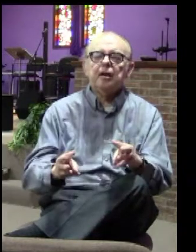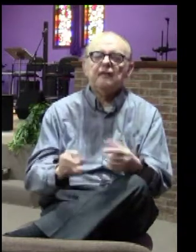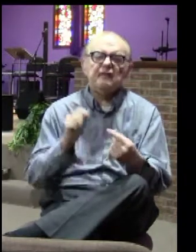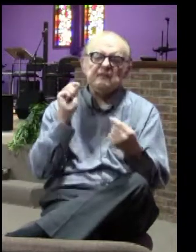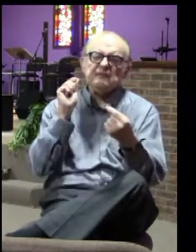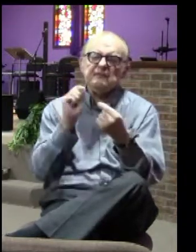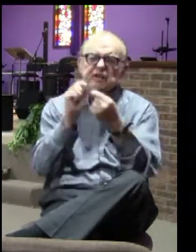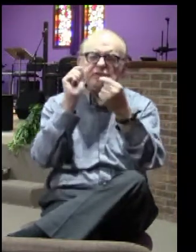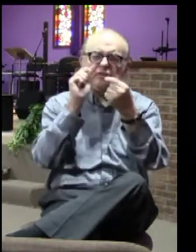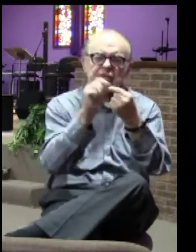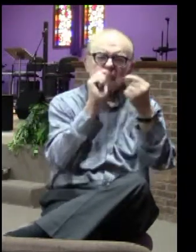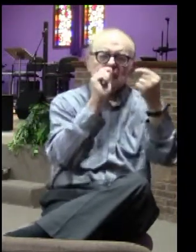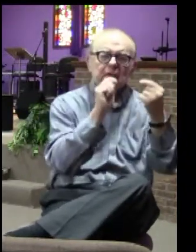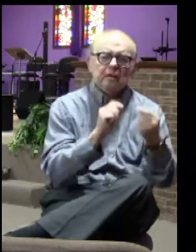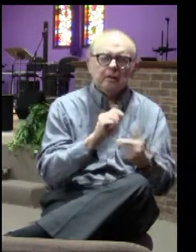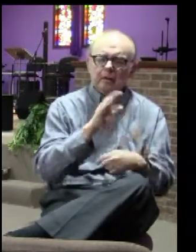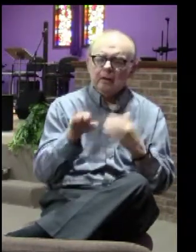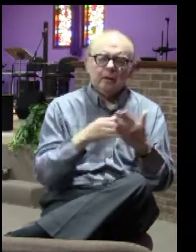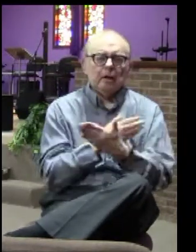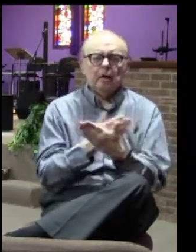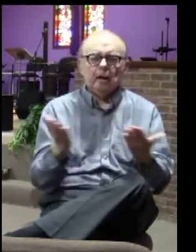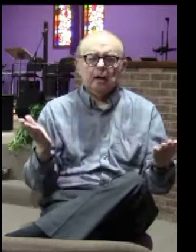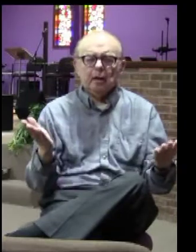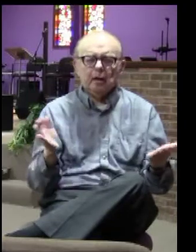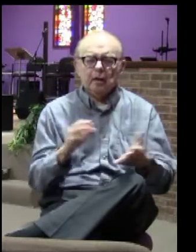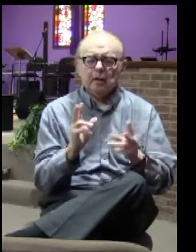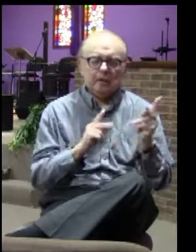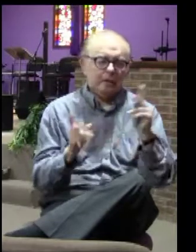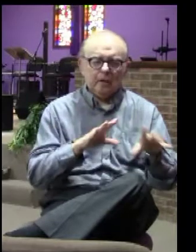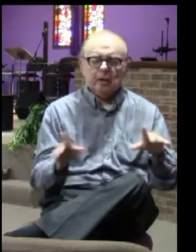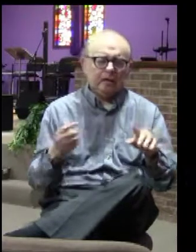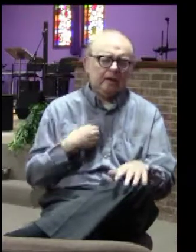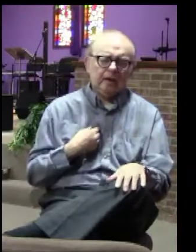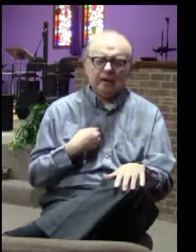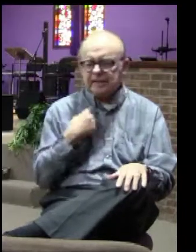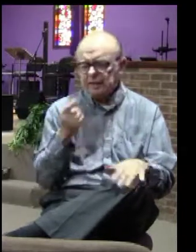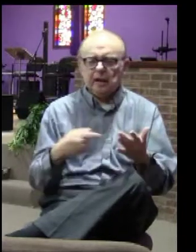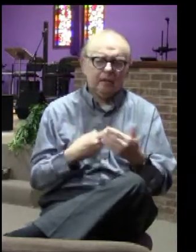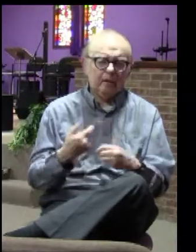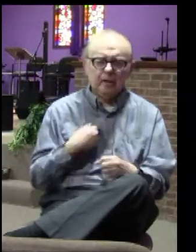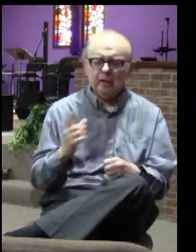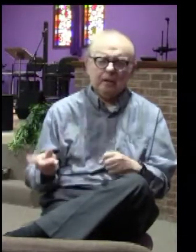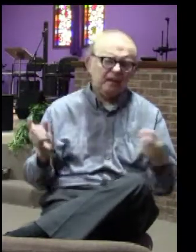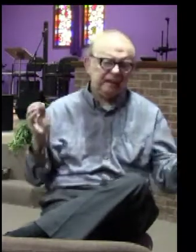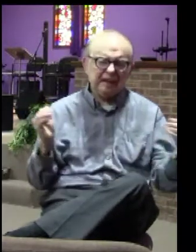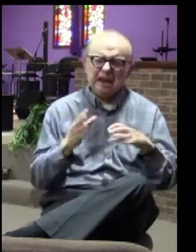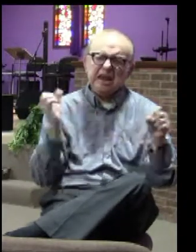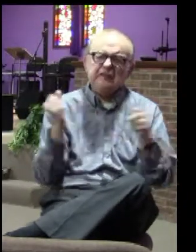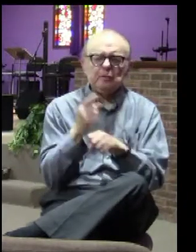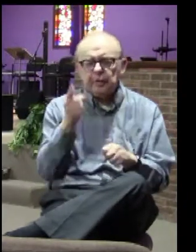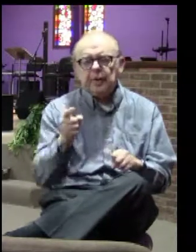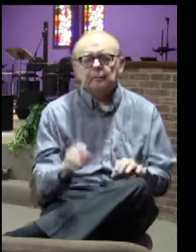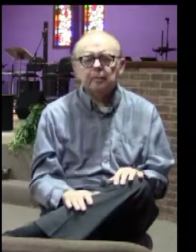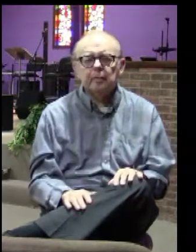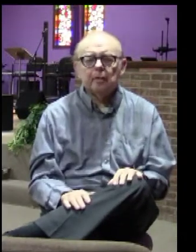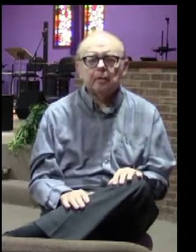vengeance. All of these things that these people are doing to me and saying about me, I'm going to get even with